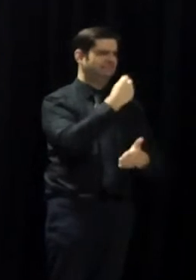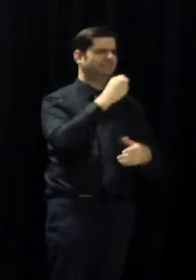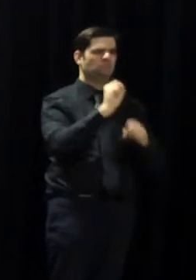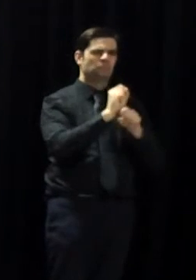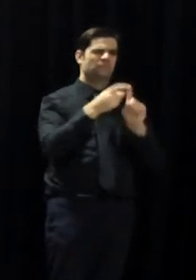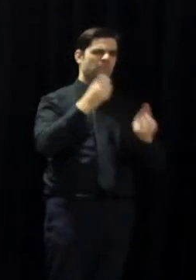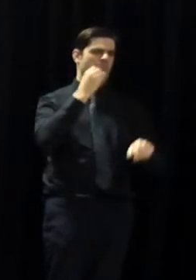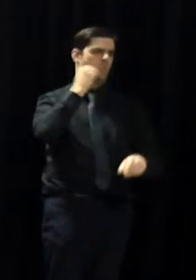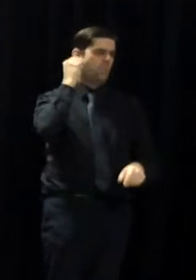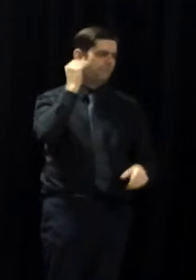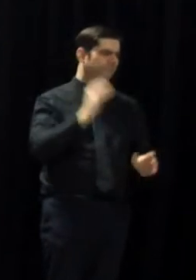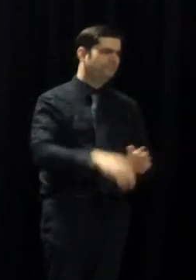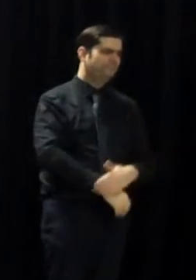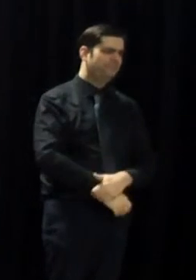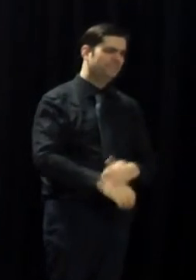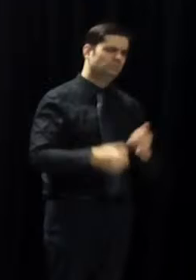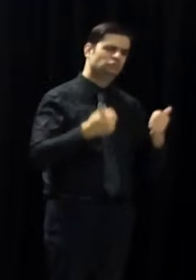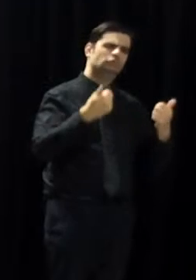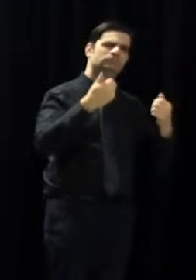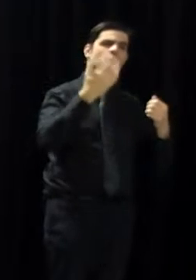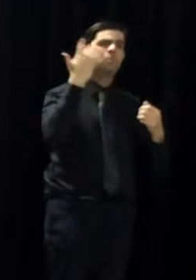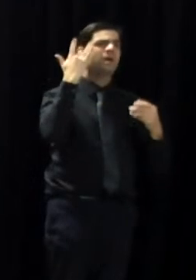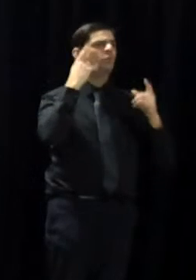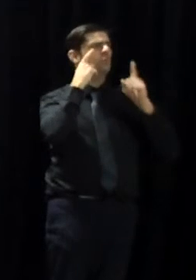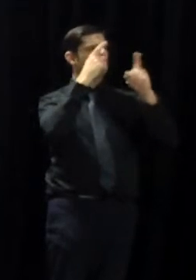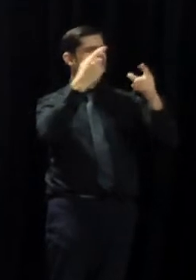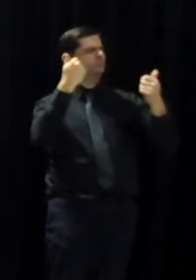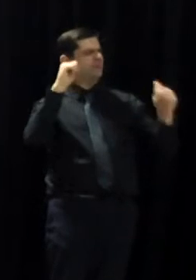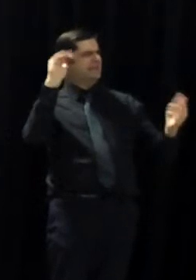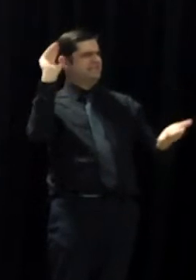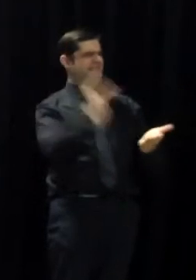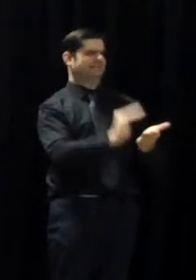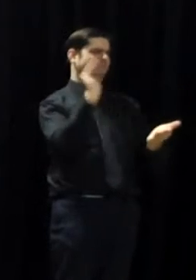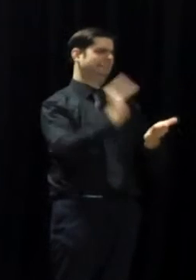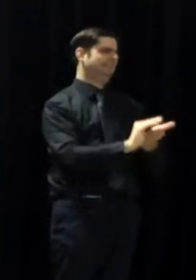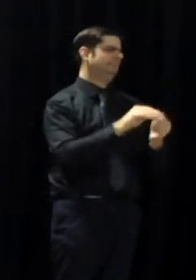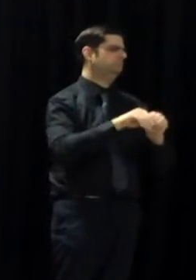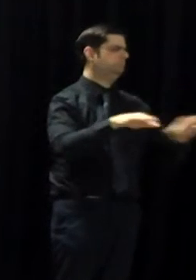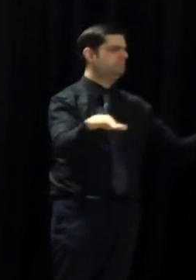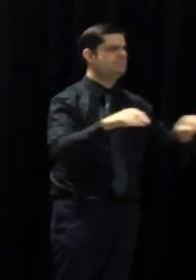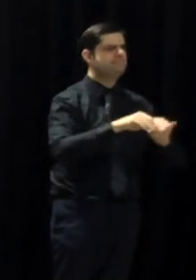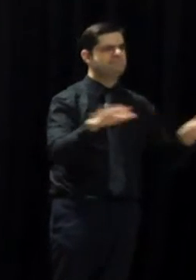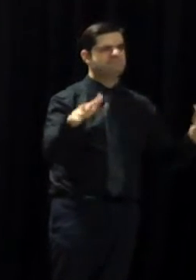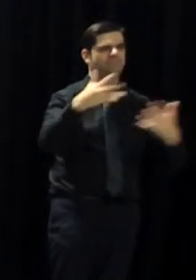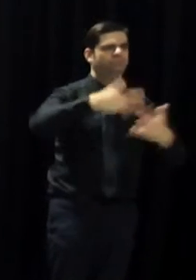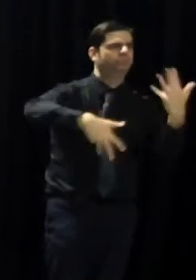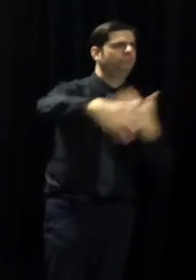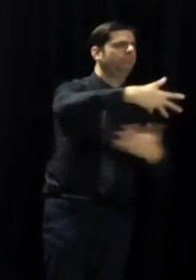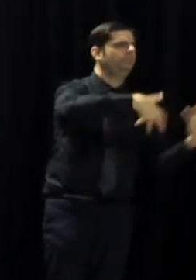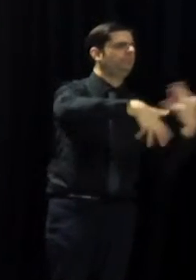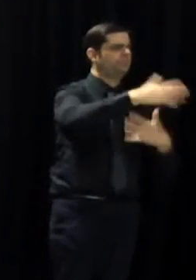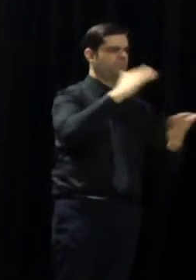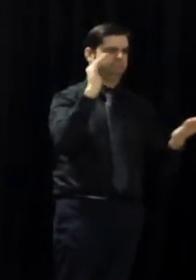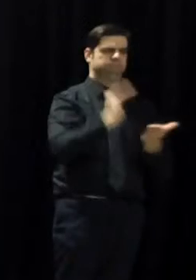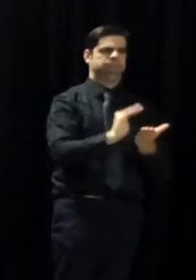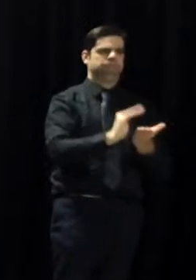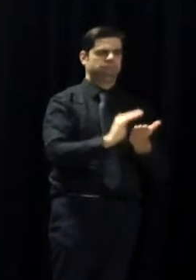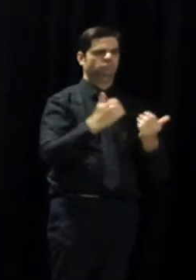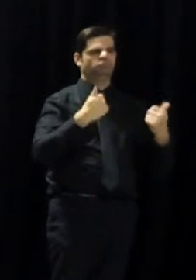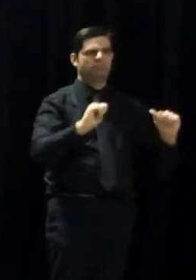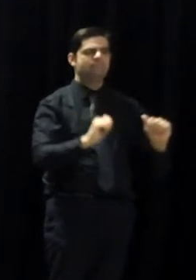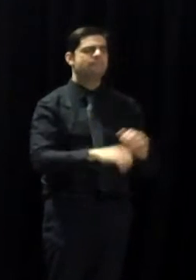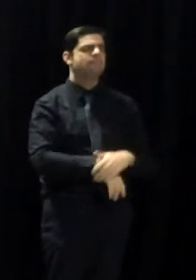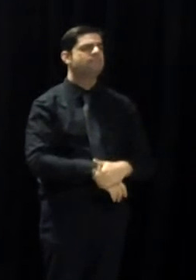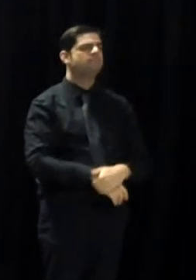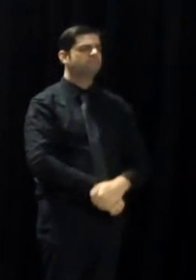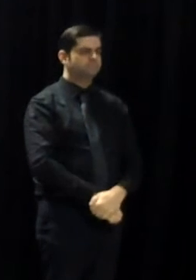it. Also, certainly, it's up to us to protect ourselves when we're out in public, physically